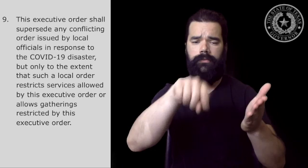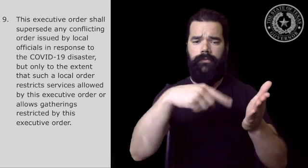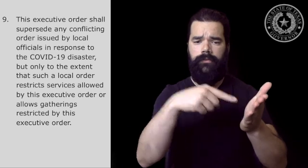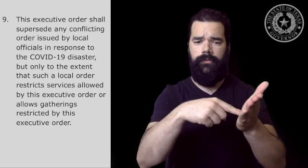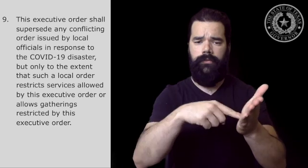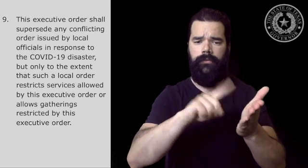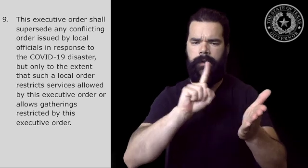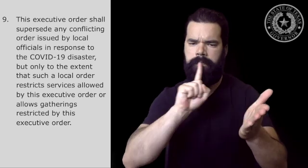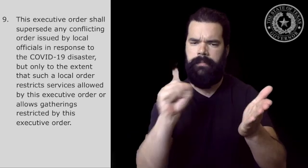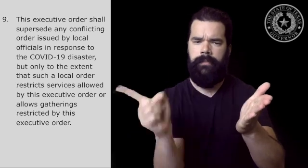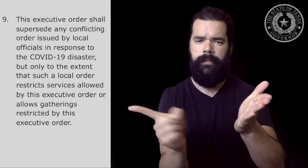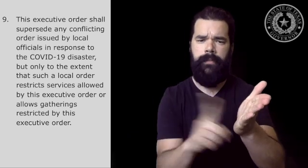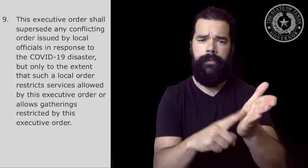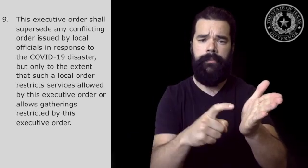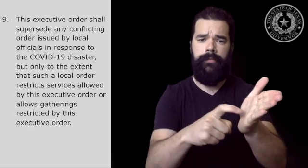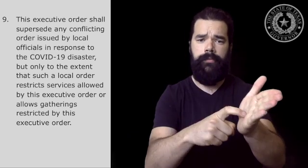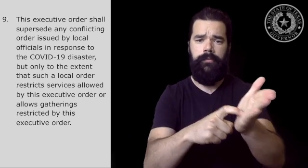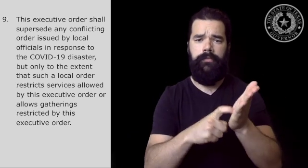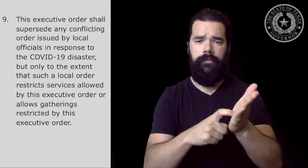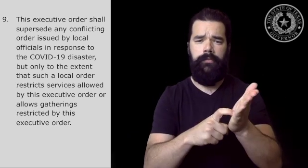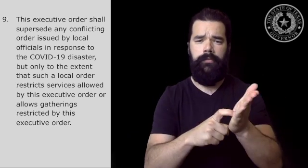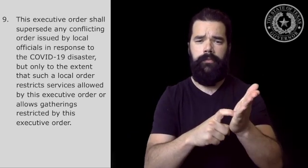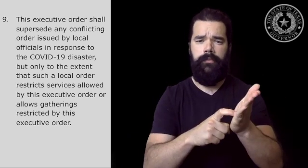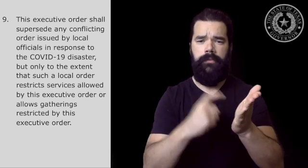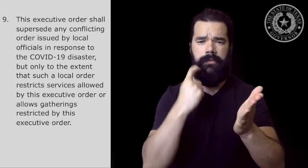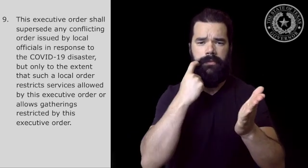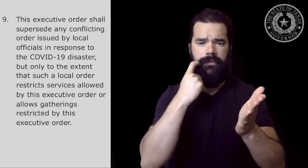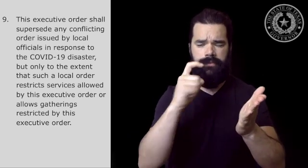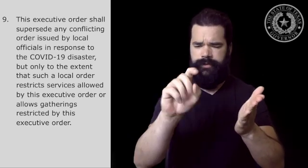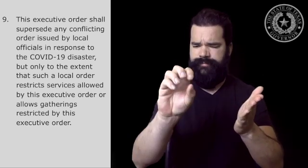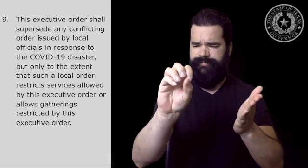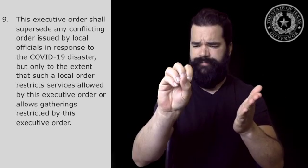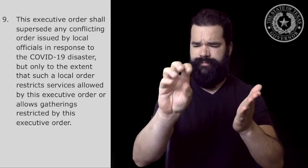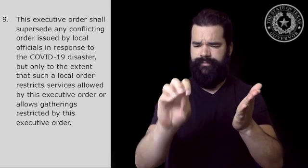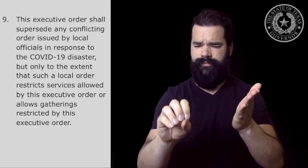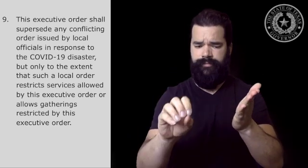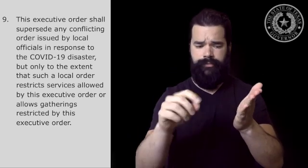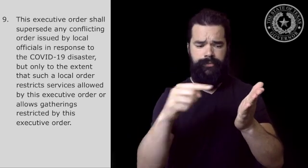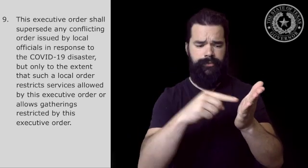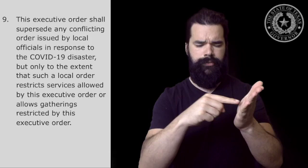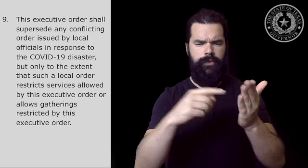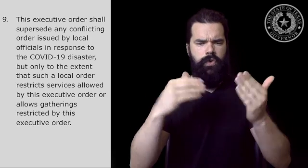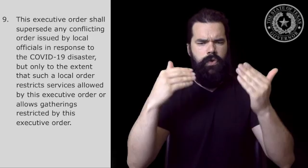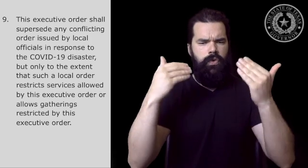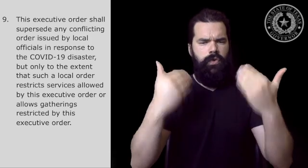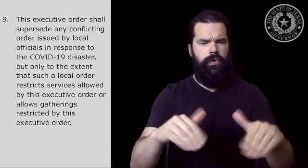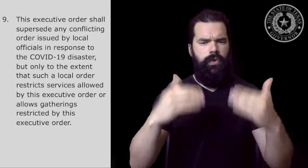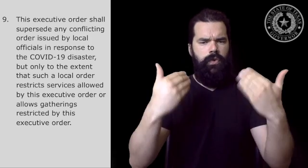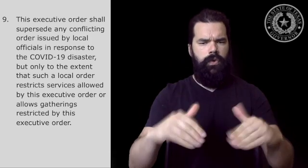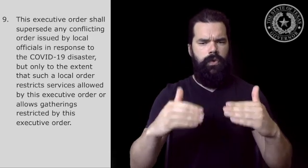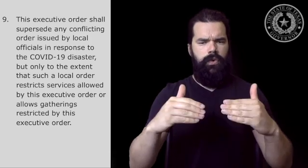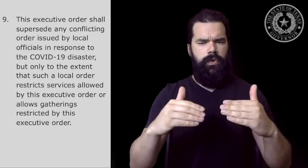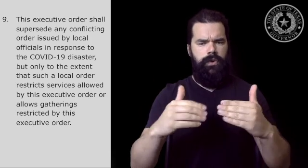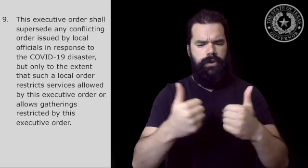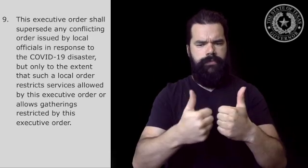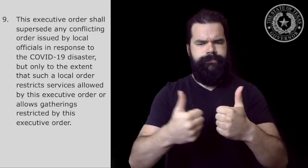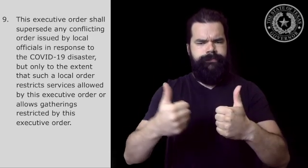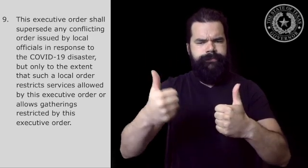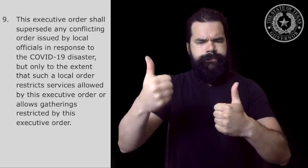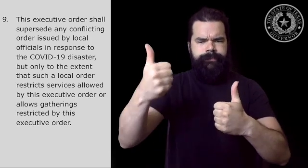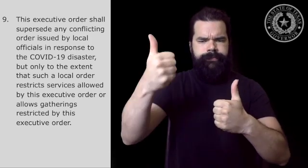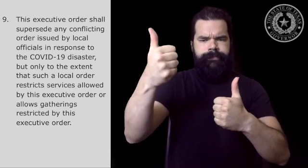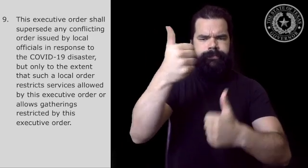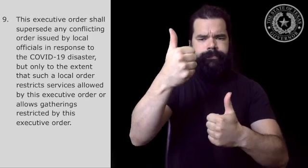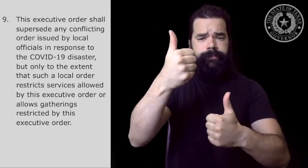This executive order shall supersede any conflicting order issued by local officials in response to